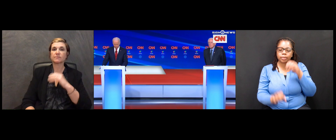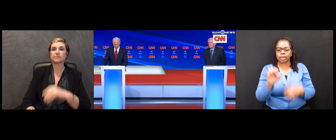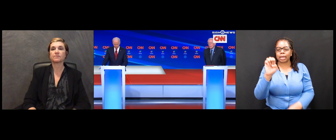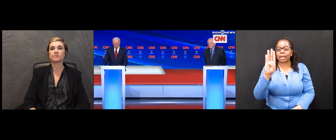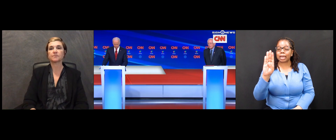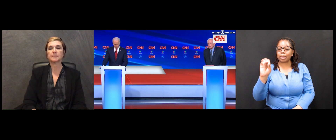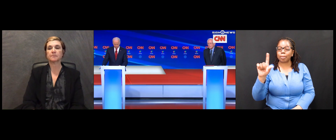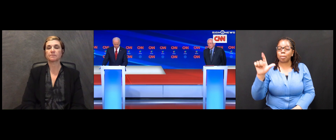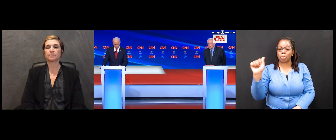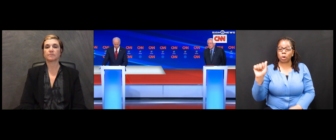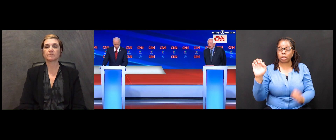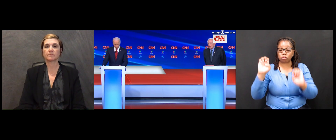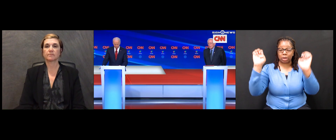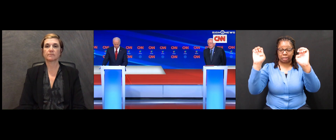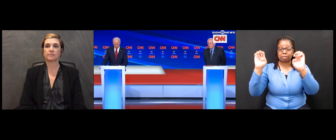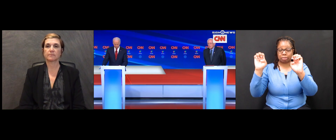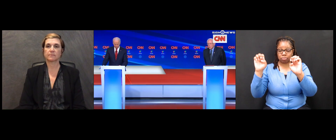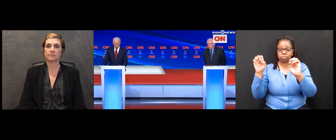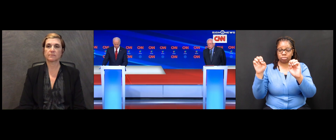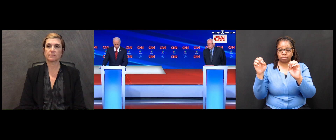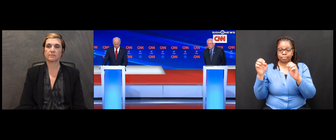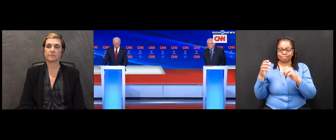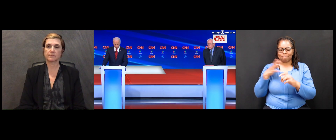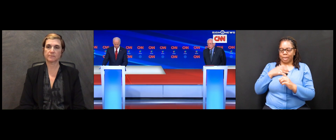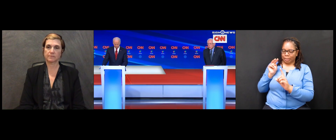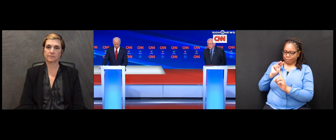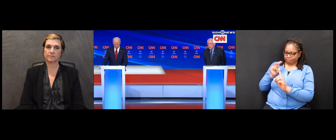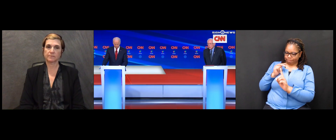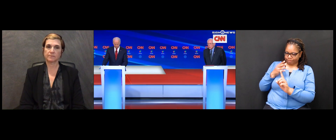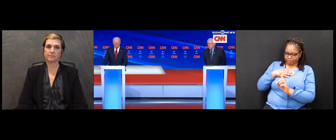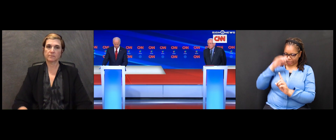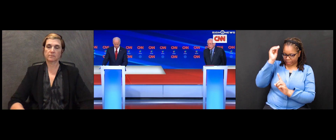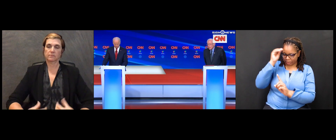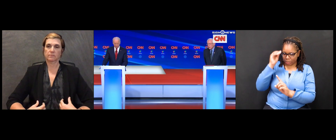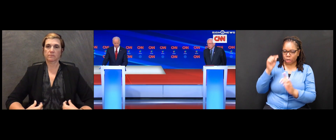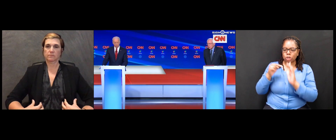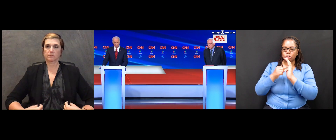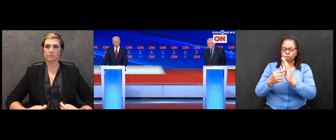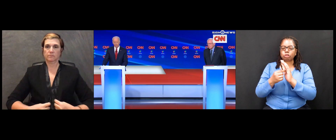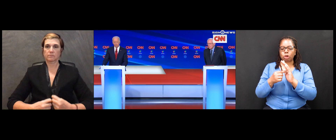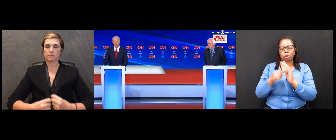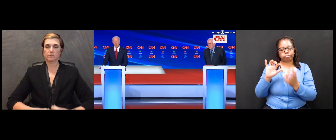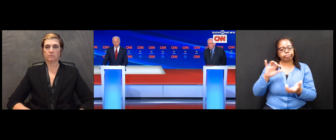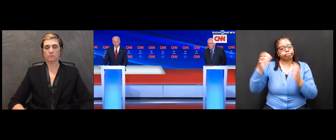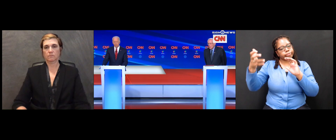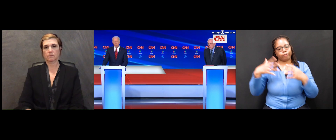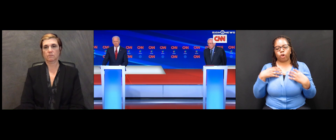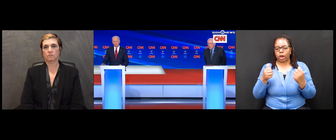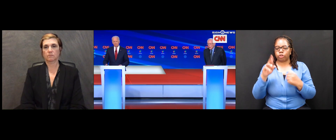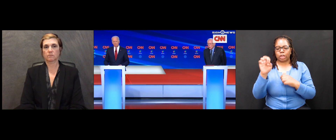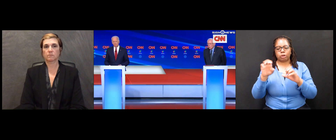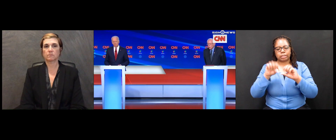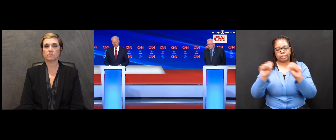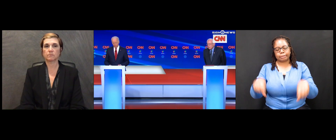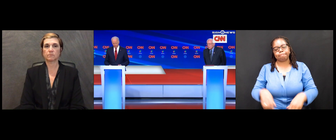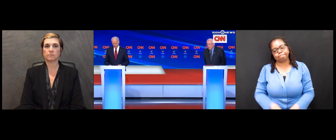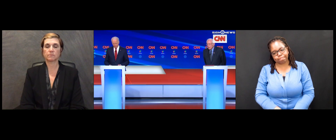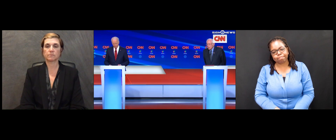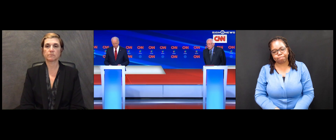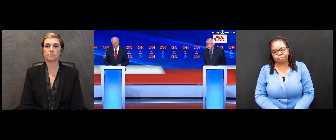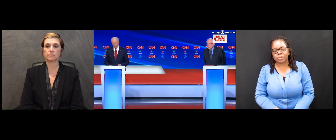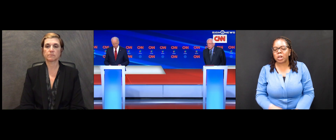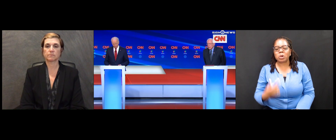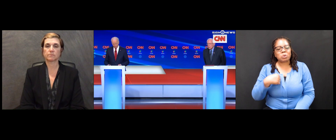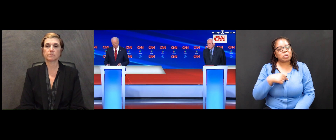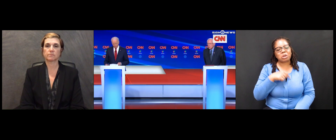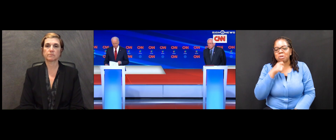crisis, in my view, exposes the dysfunctionality of our healthcare system and how poorly prepared